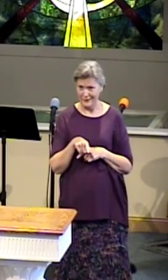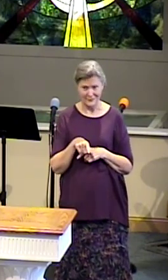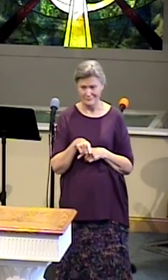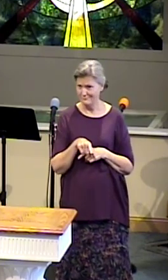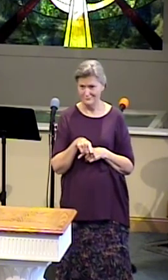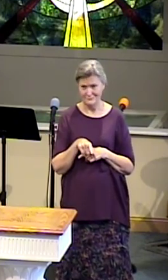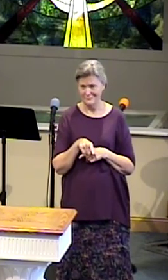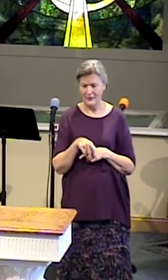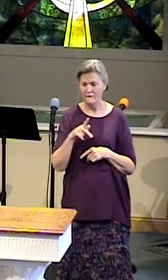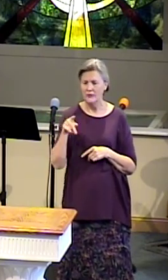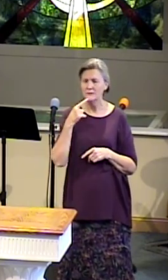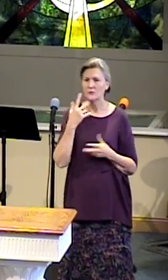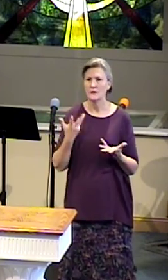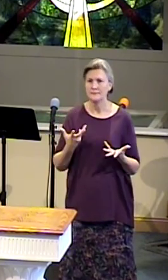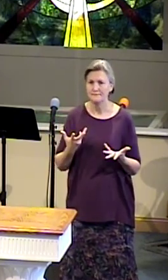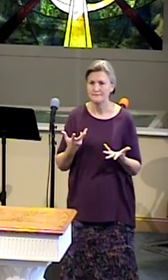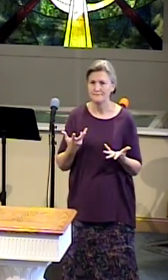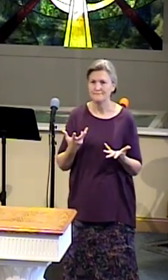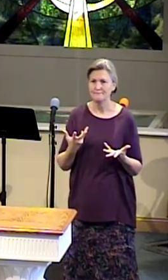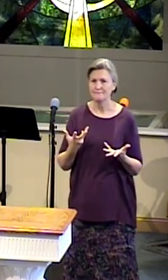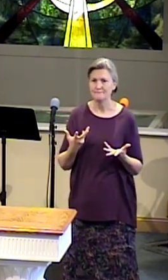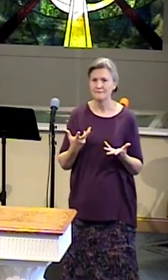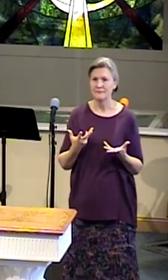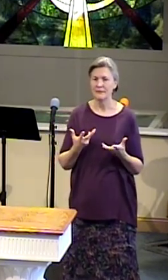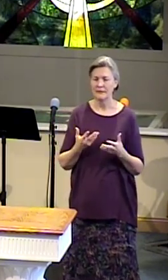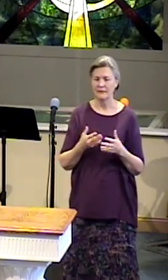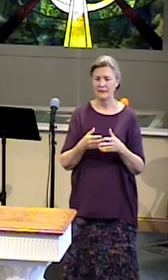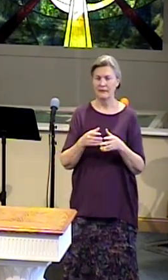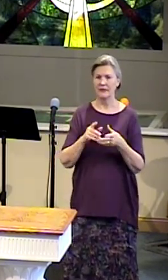What did Philip tell him? The ERV,